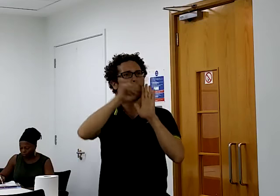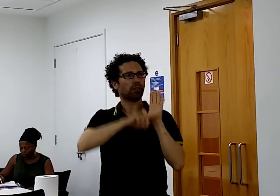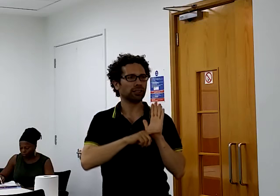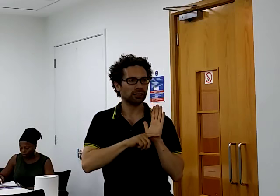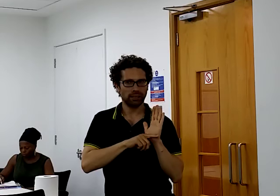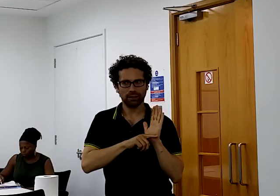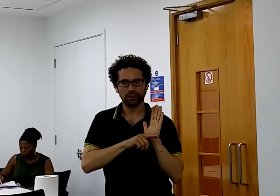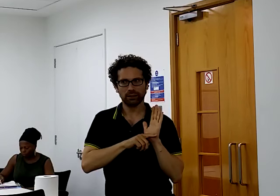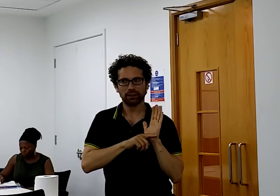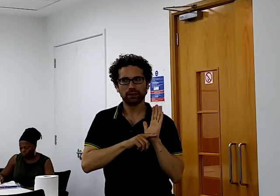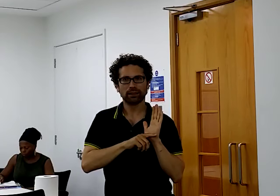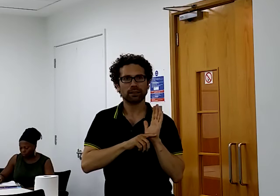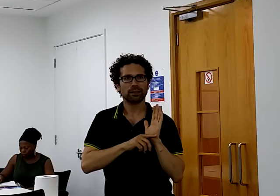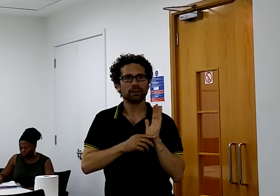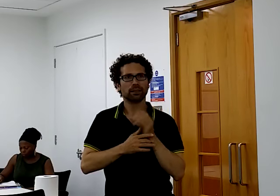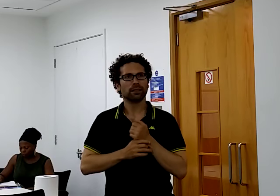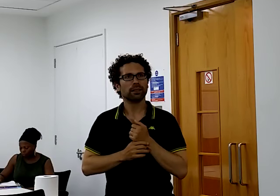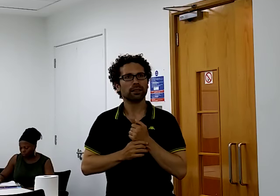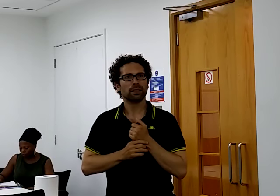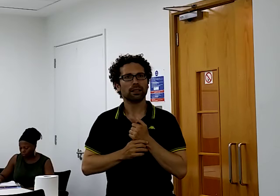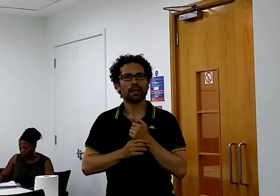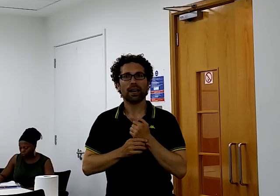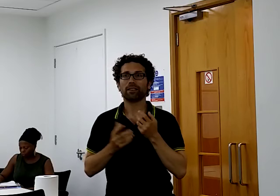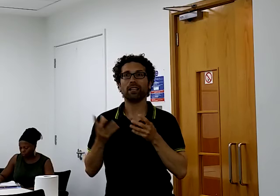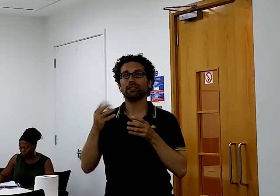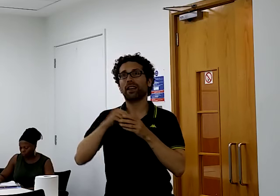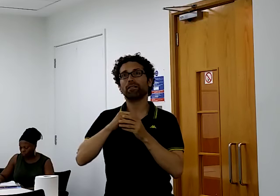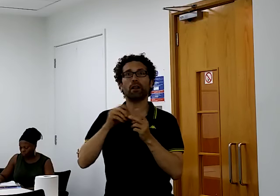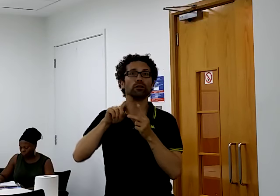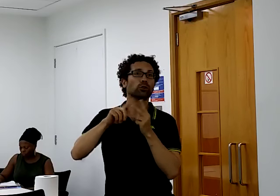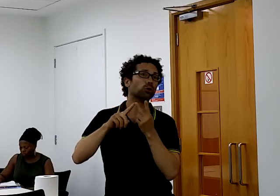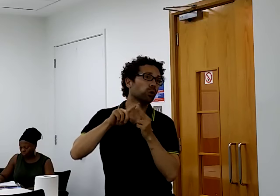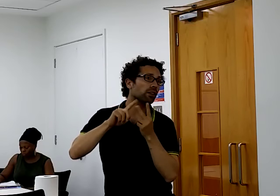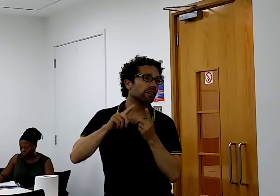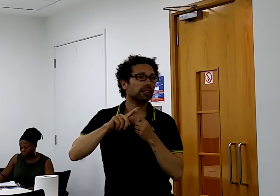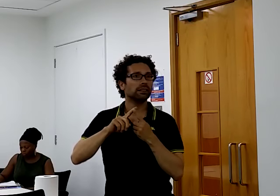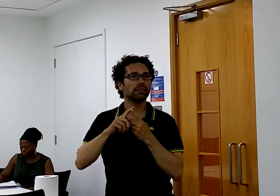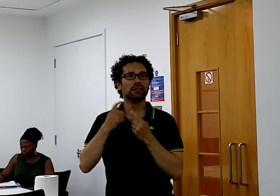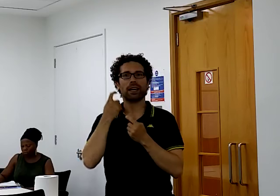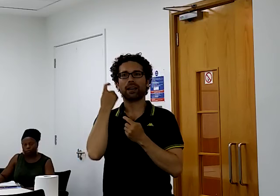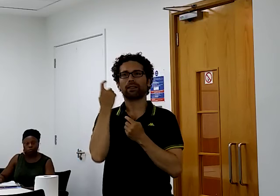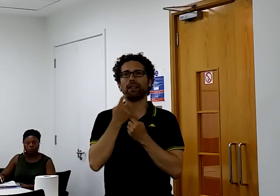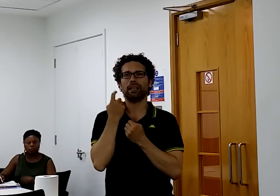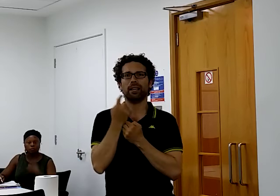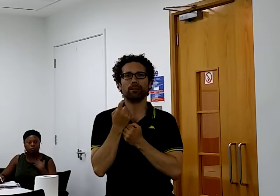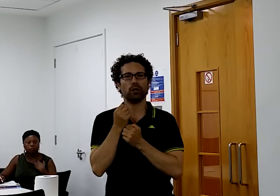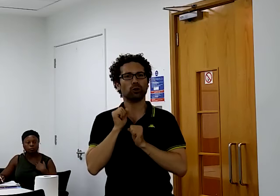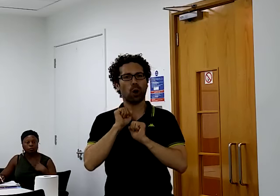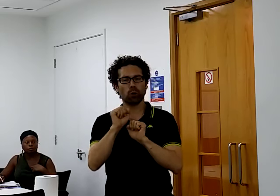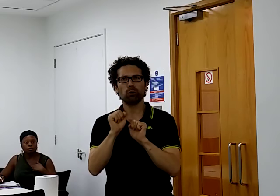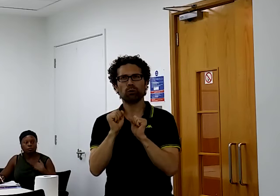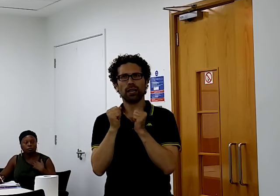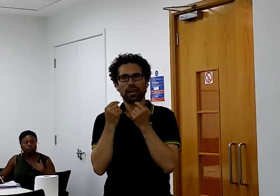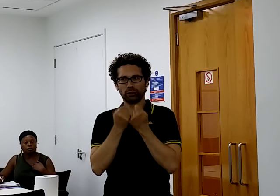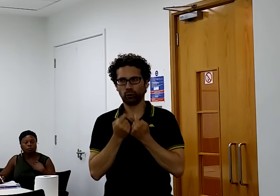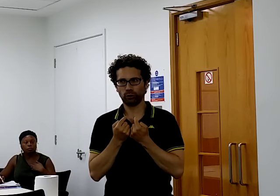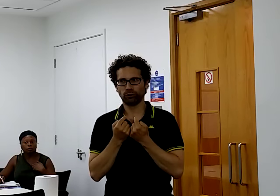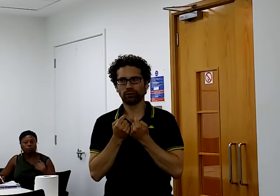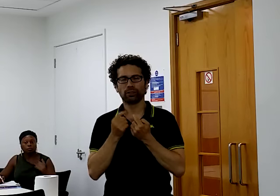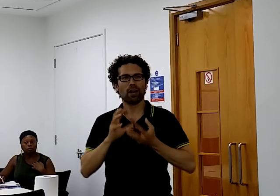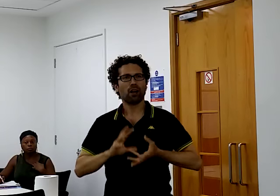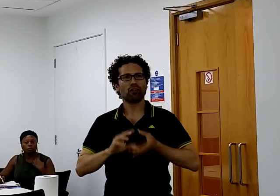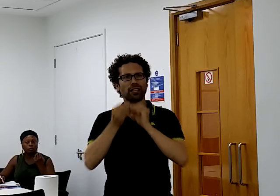this could help you and all that, talking on our behalf, but we should be a bit more collaborative in regards to policies and things that we want. So there's just a couple of